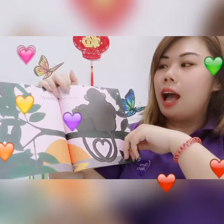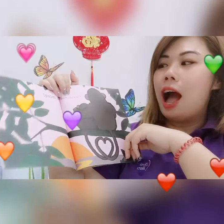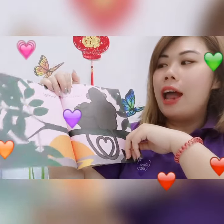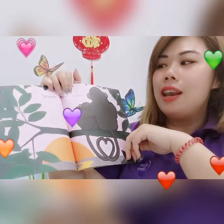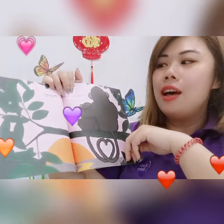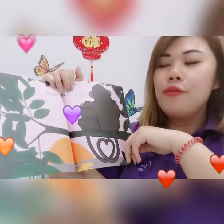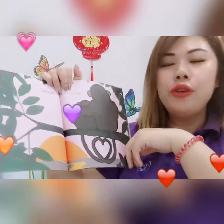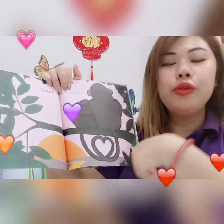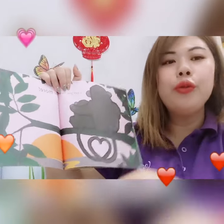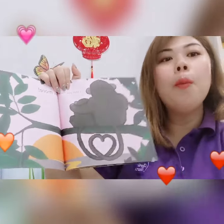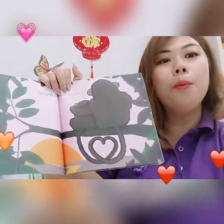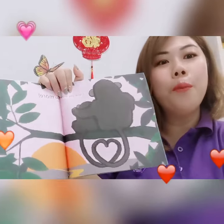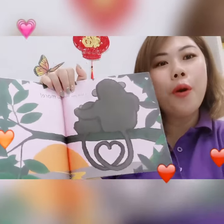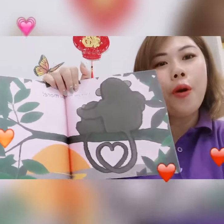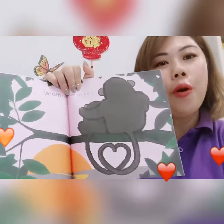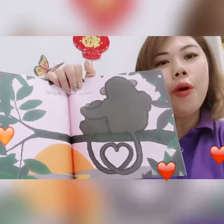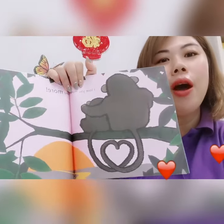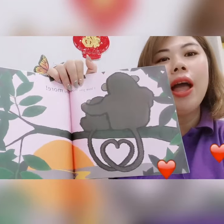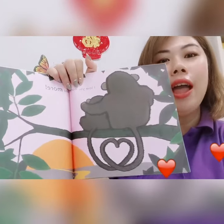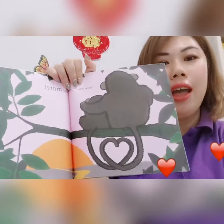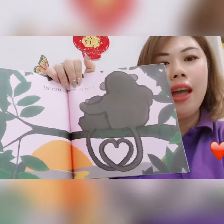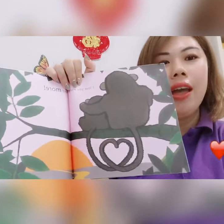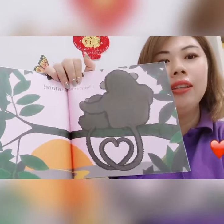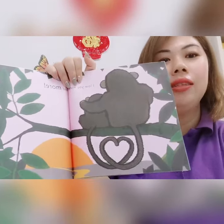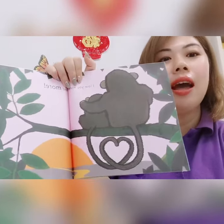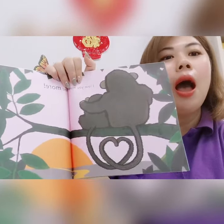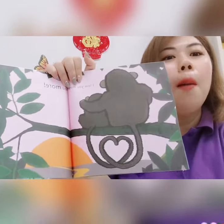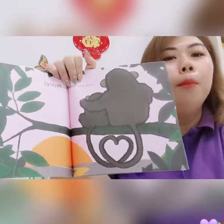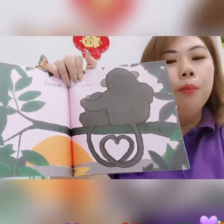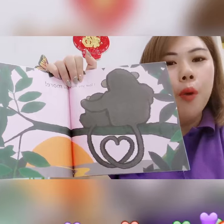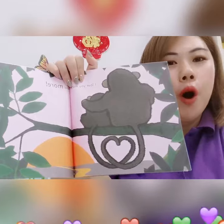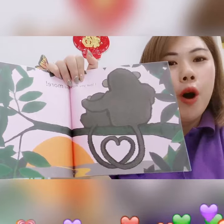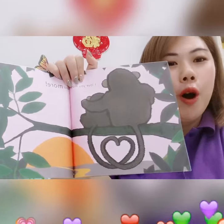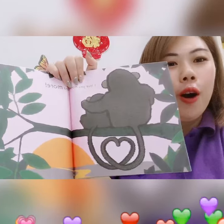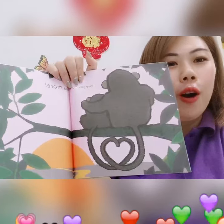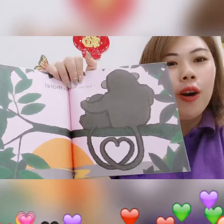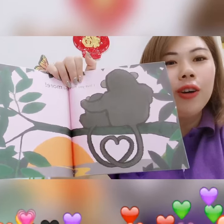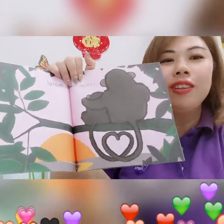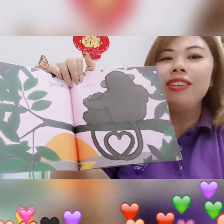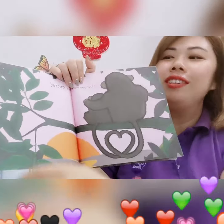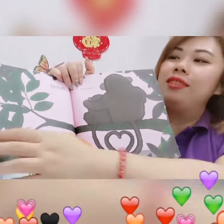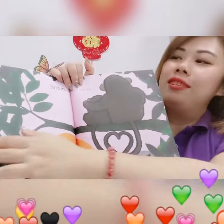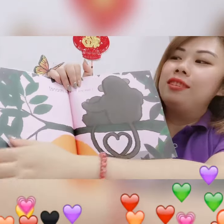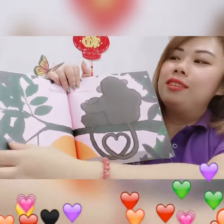I love you more and more.